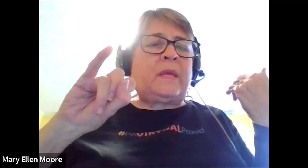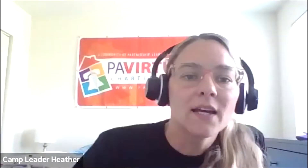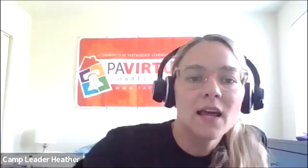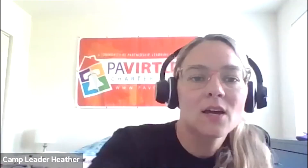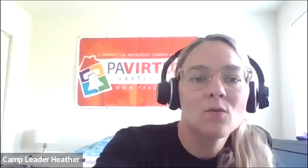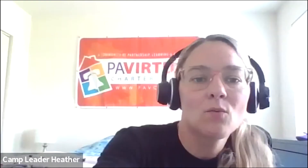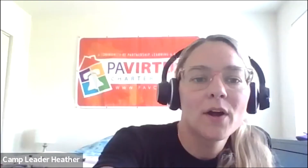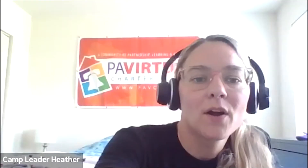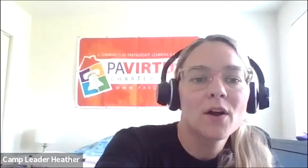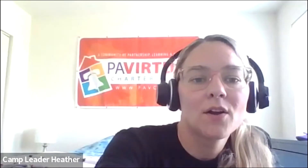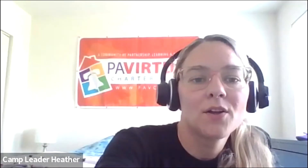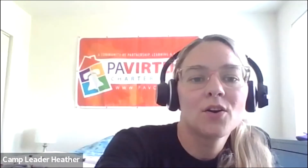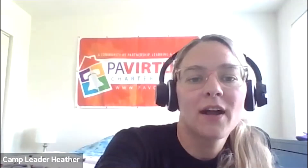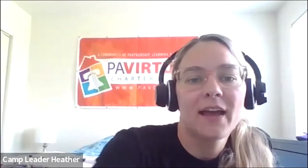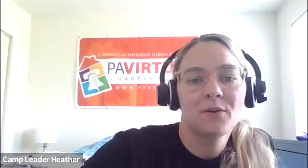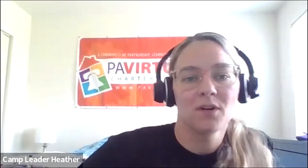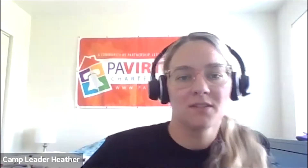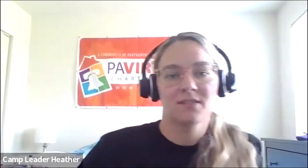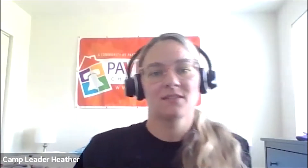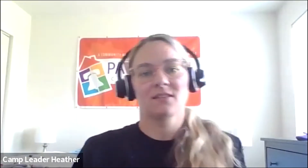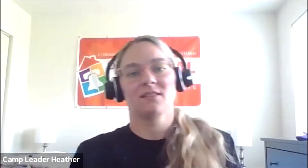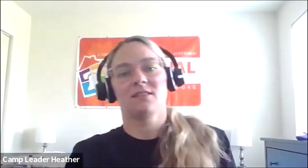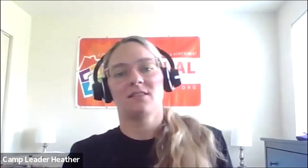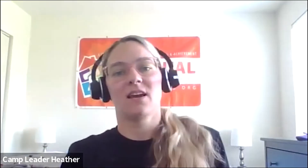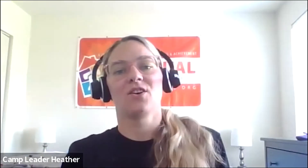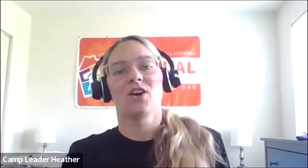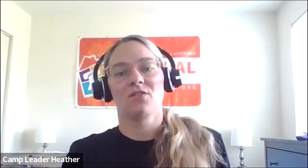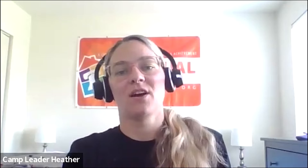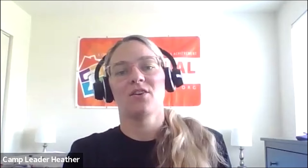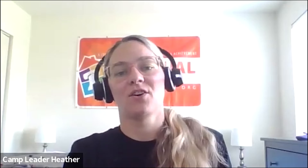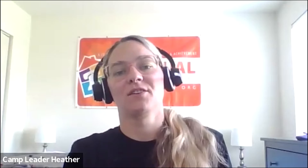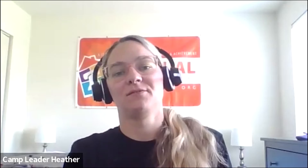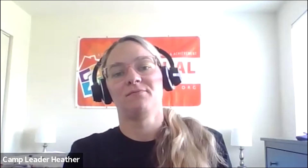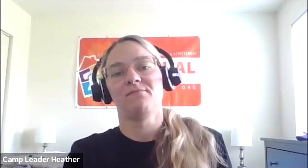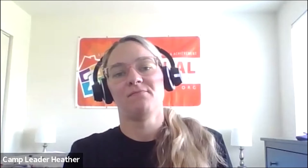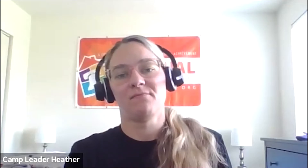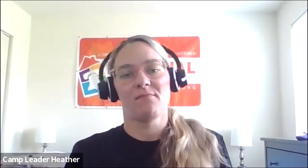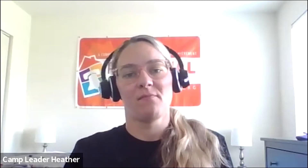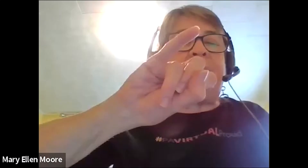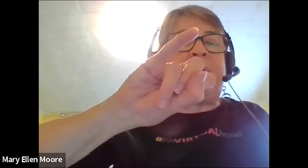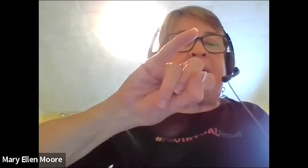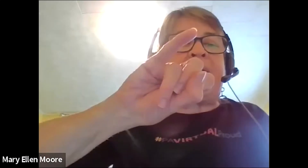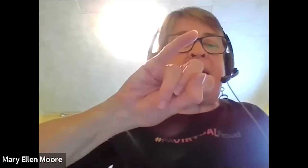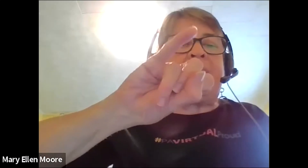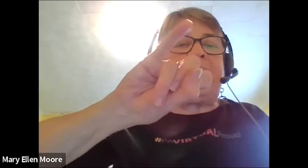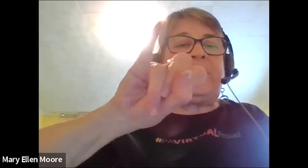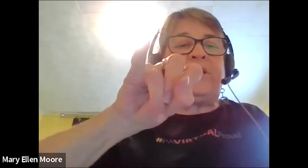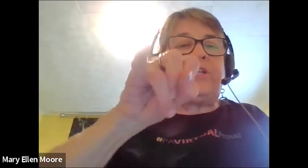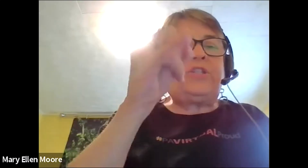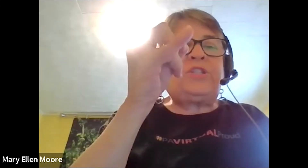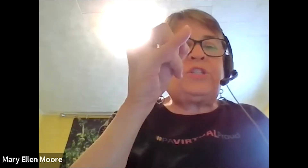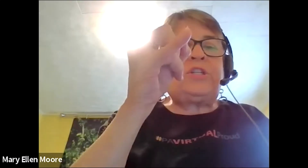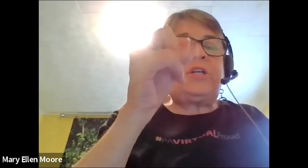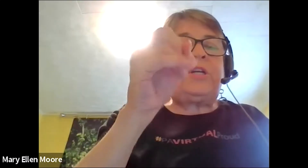Only like where your hand was. There you go. Now you're good. Okay, ready?